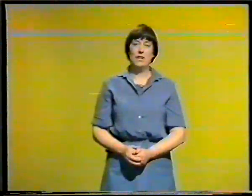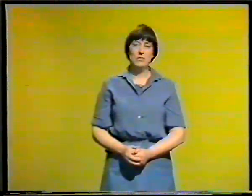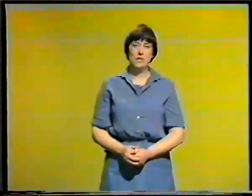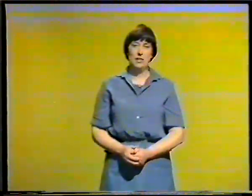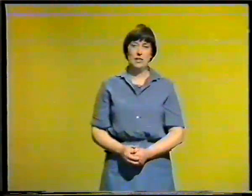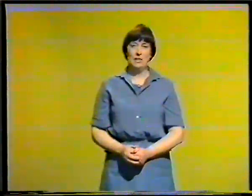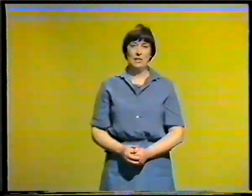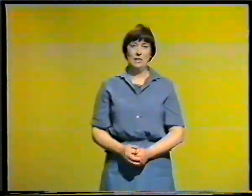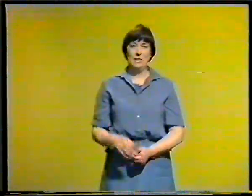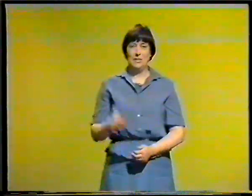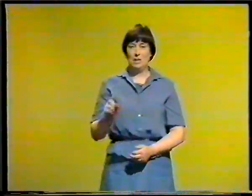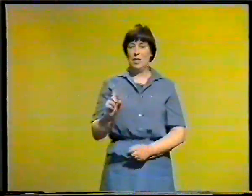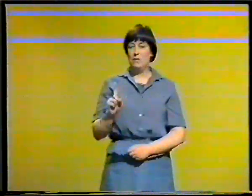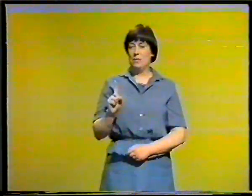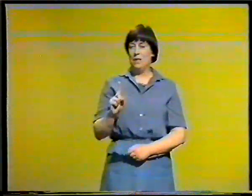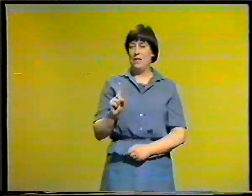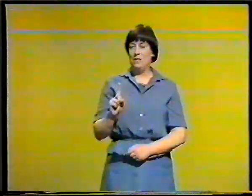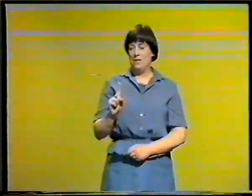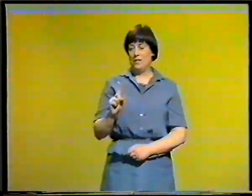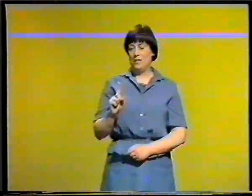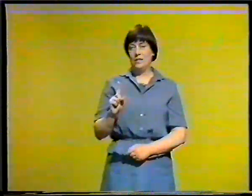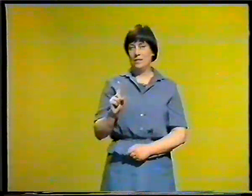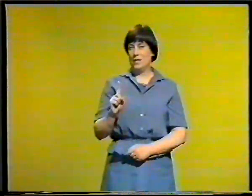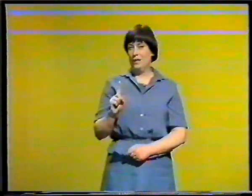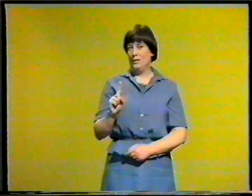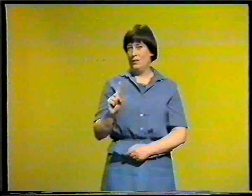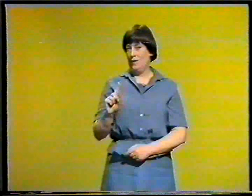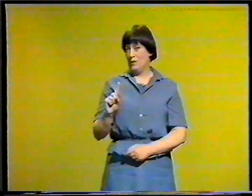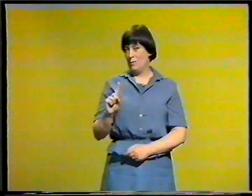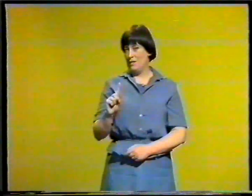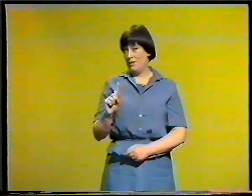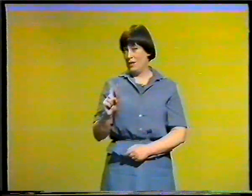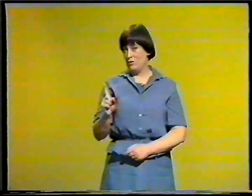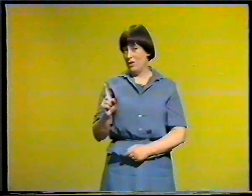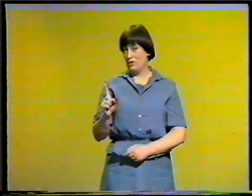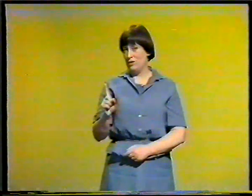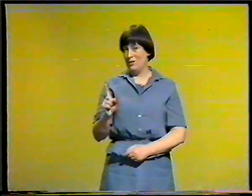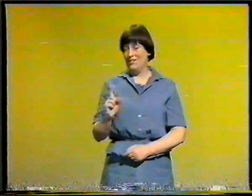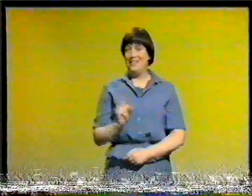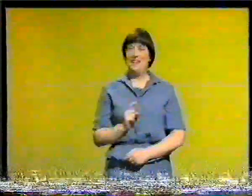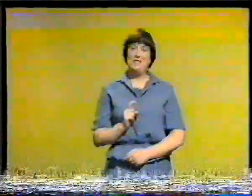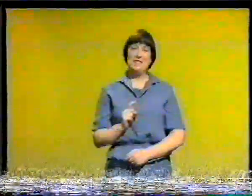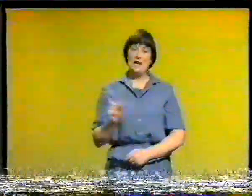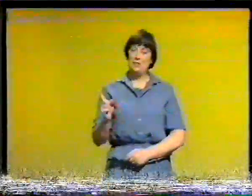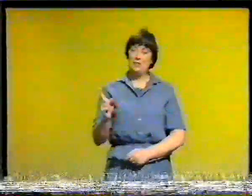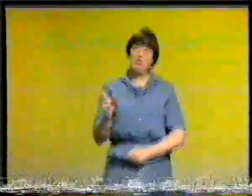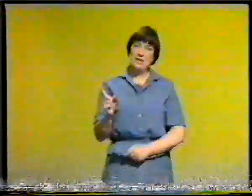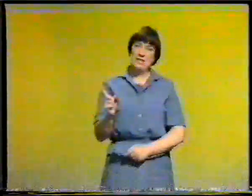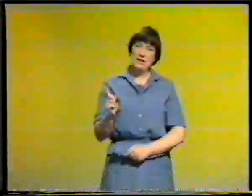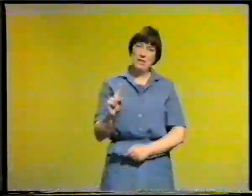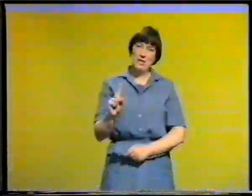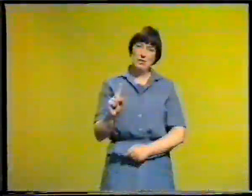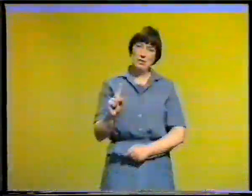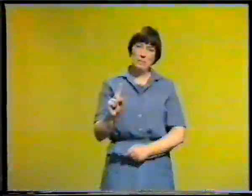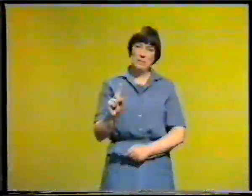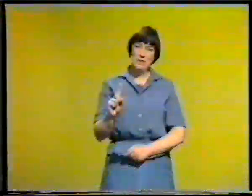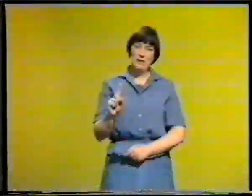country. Sometimes it's made, it's a little sign, made in that direction. Other times you see it made in that direction.